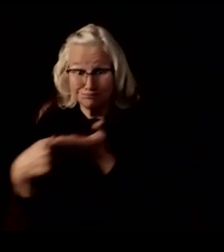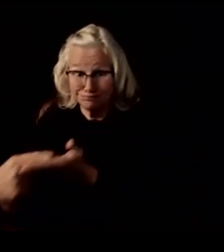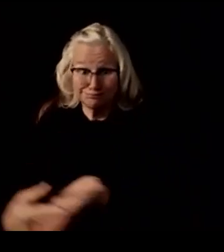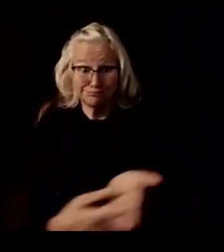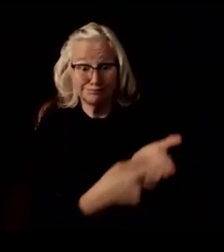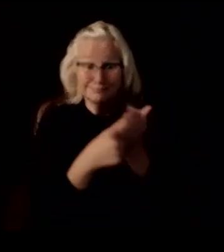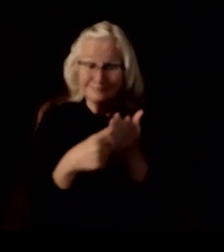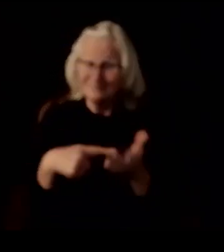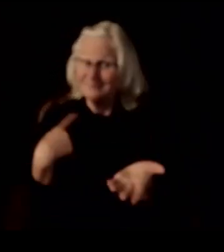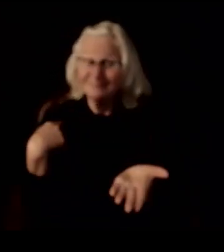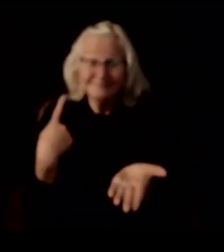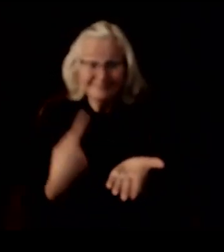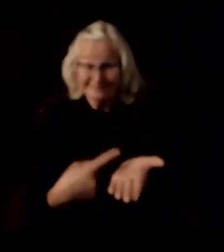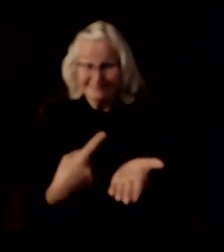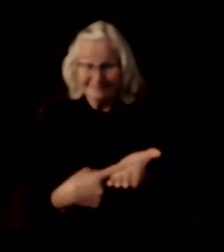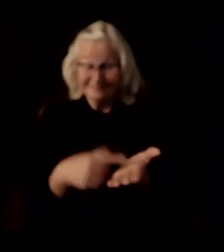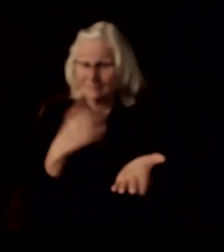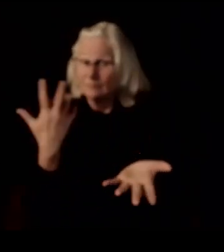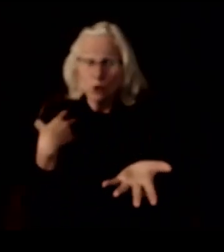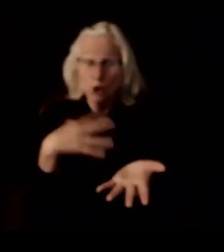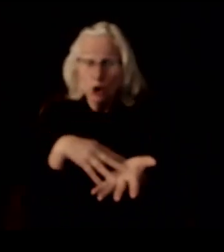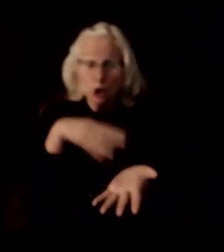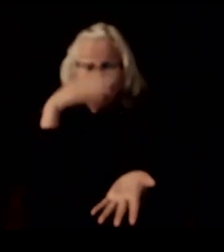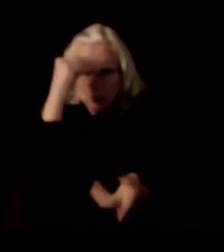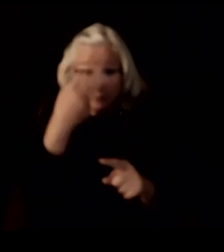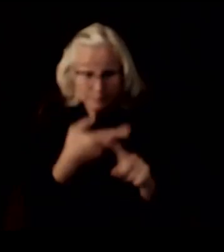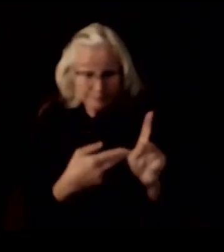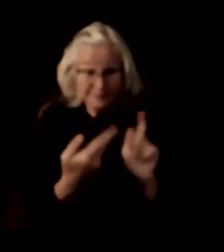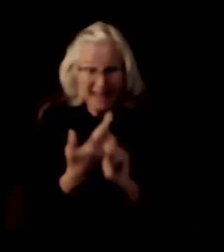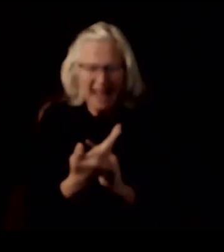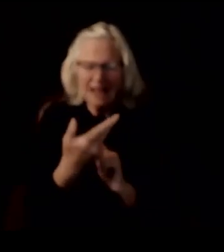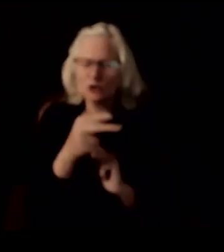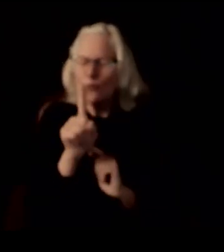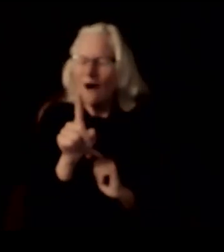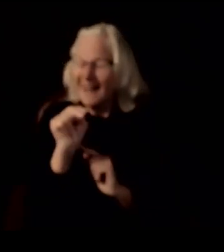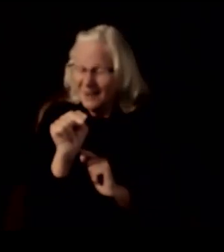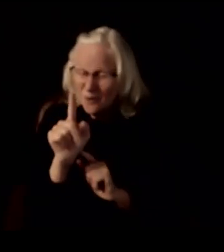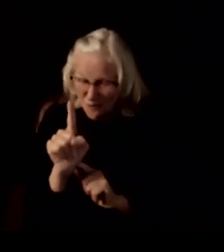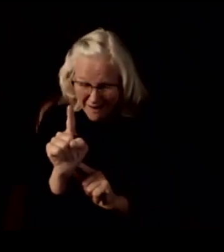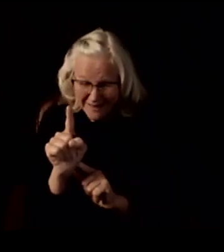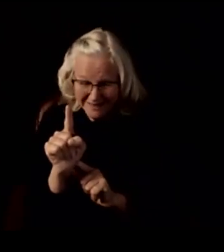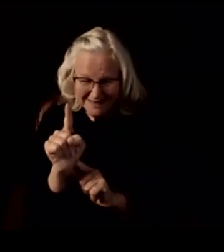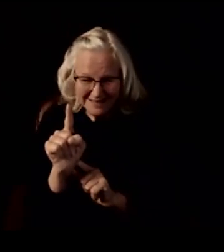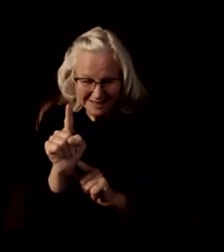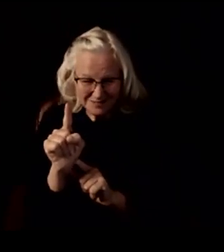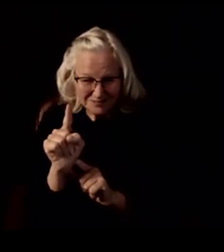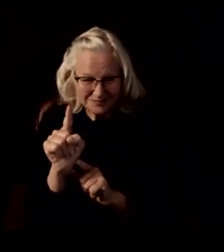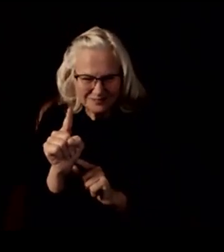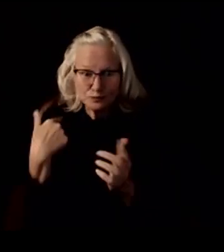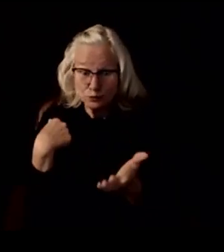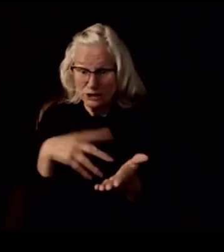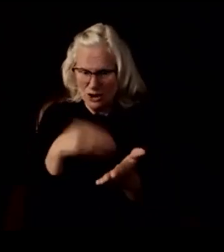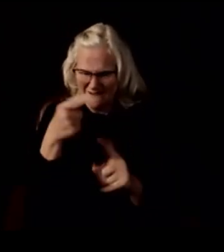from H1N1 vaccination. And so one of the things that we learned was that it's better to underpromise